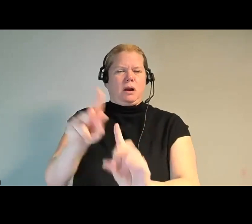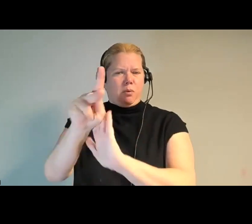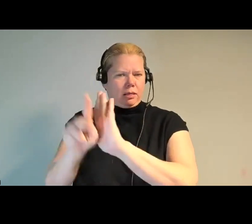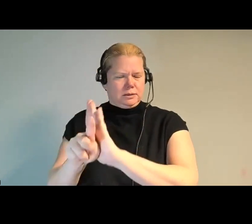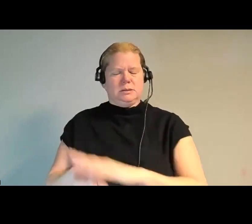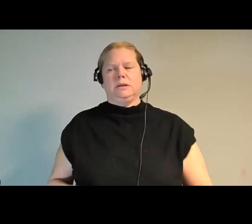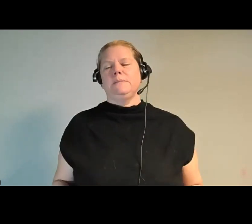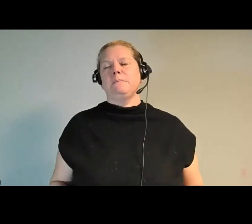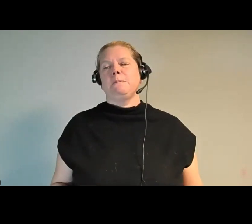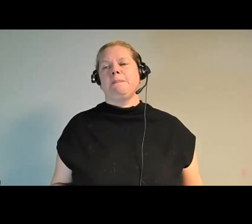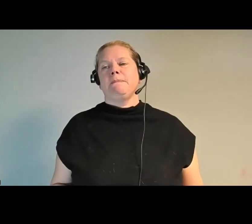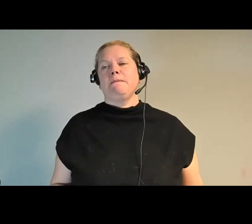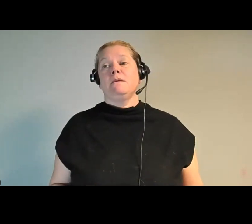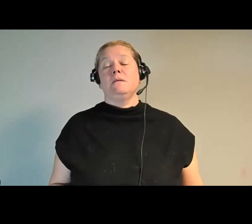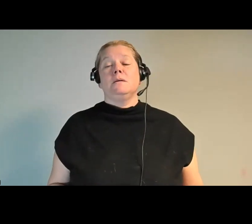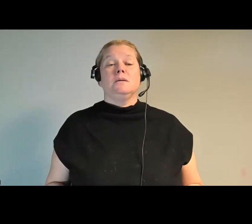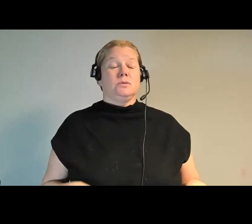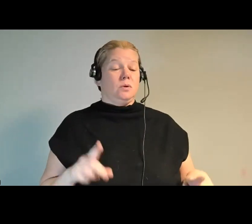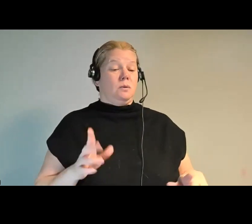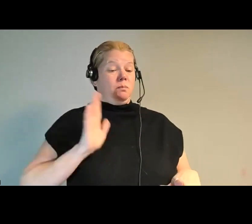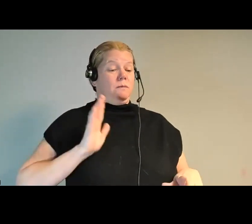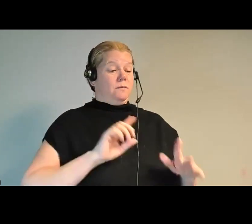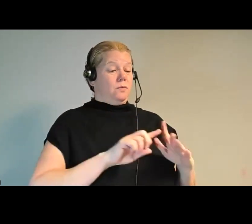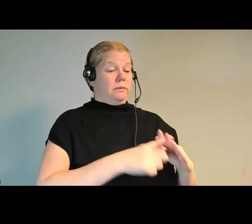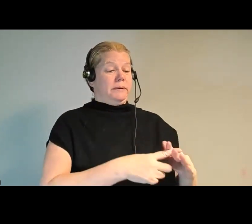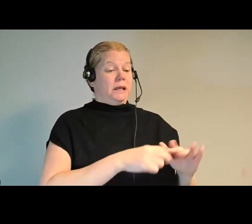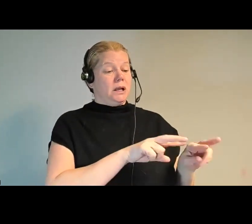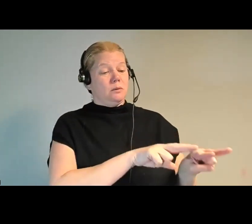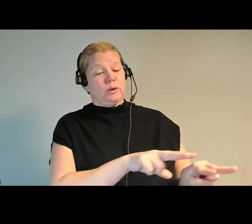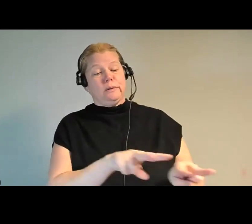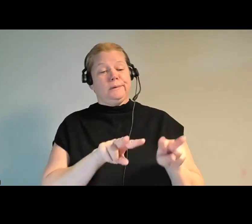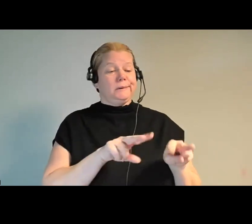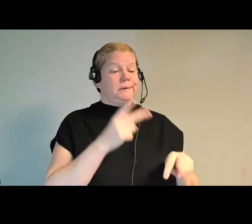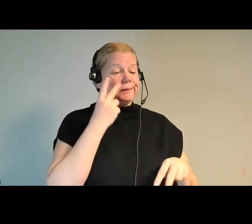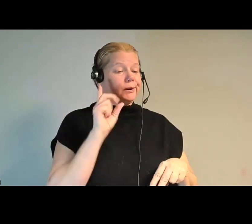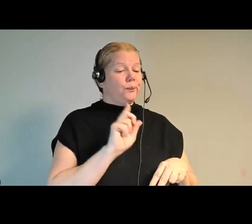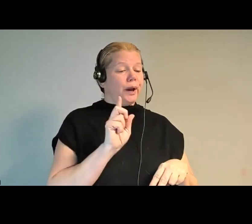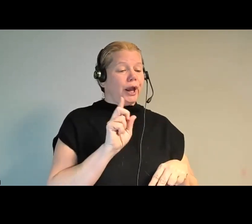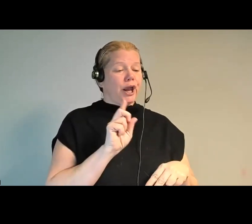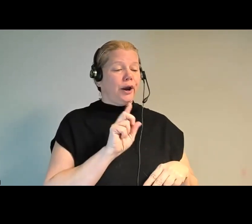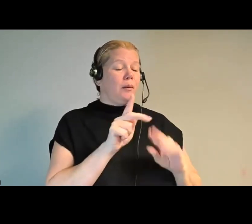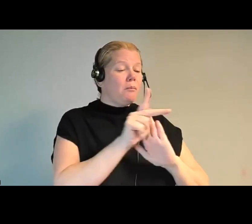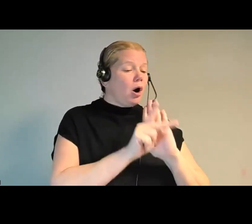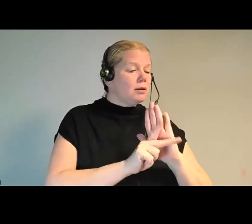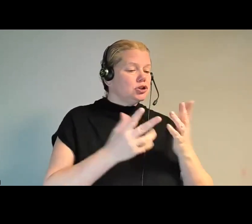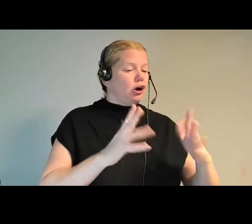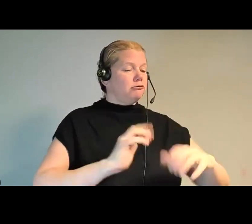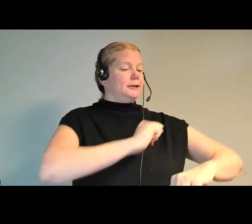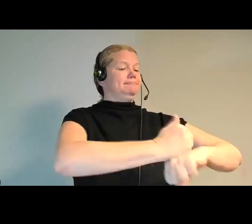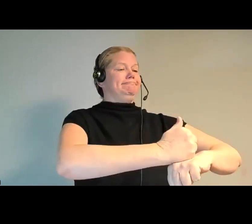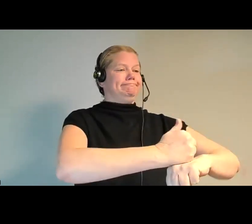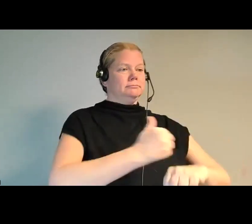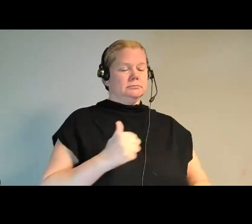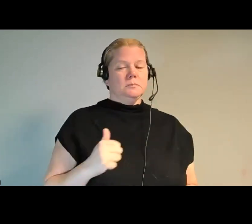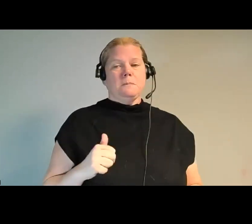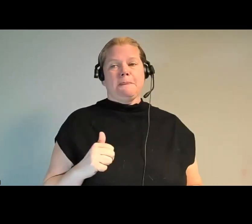around is that early on, we looked to see where there were like policies in play, so to speak,